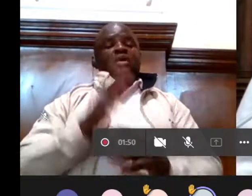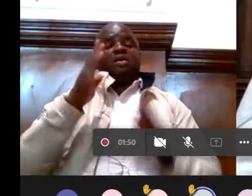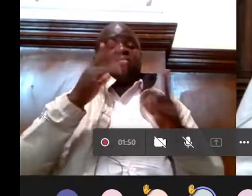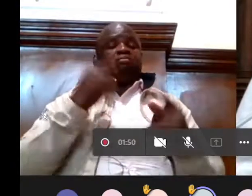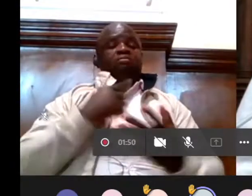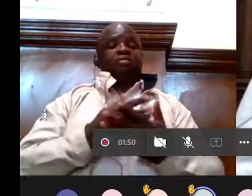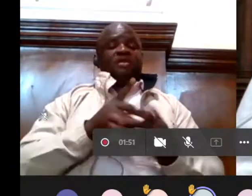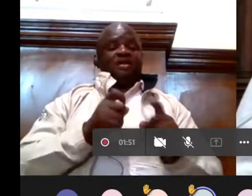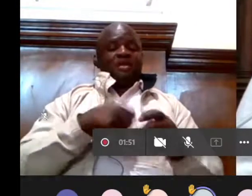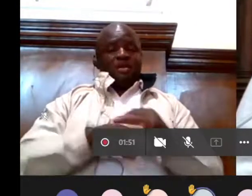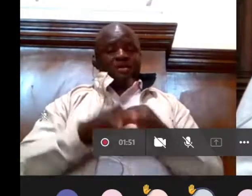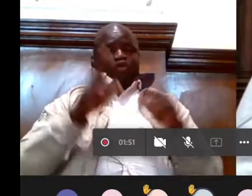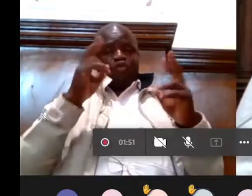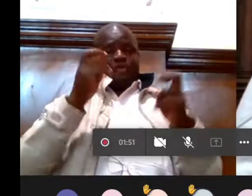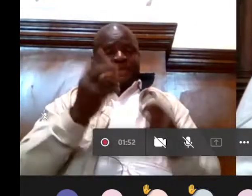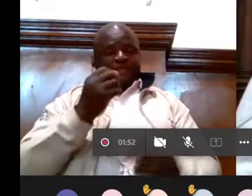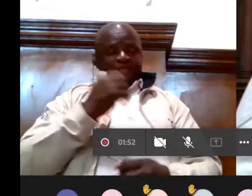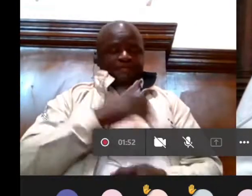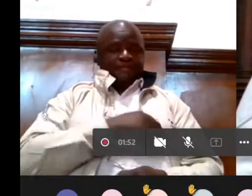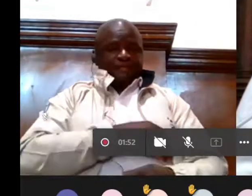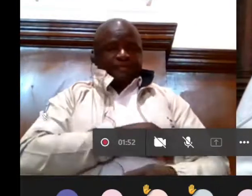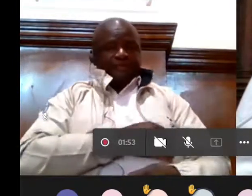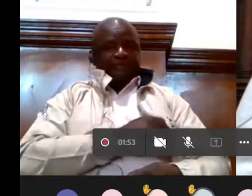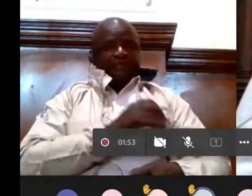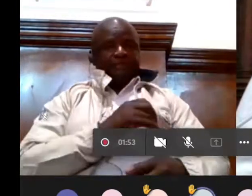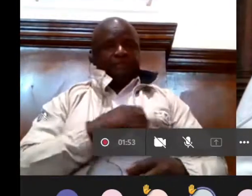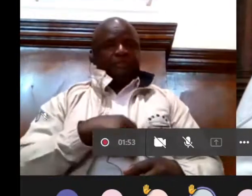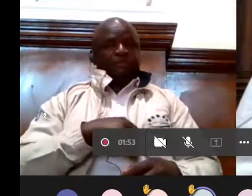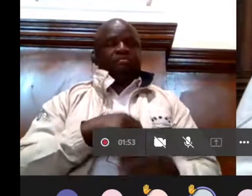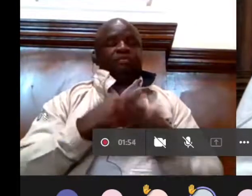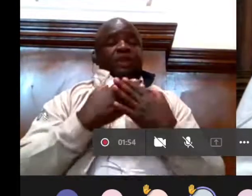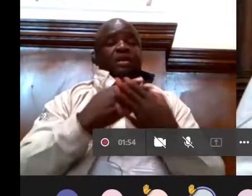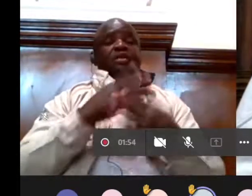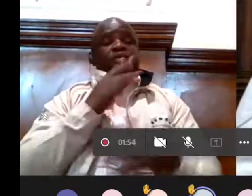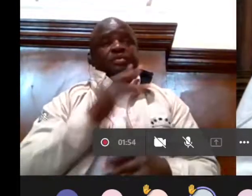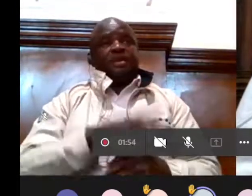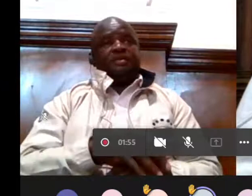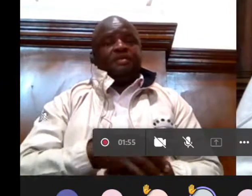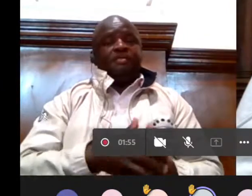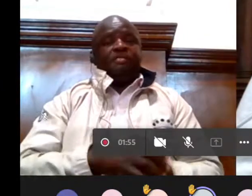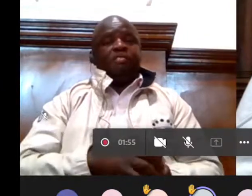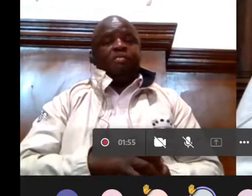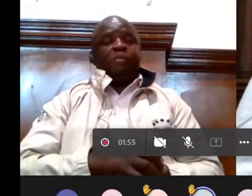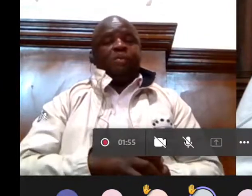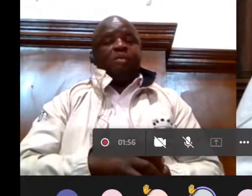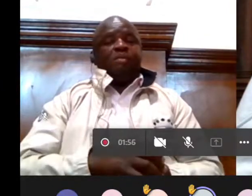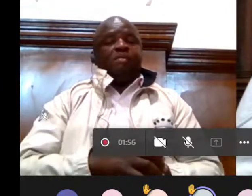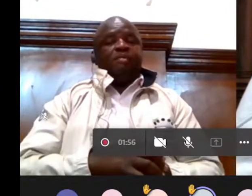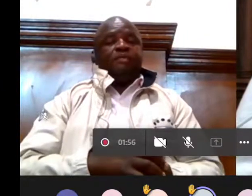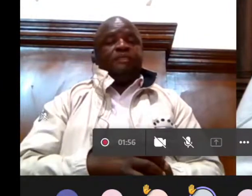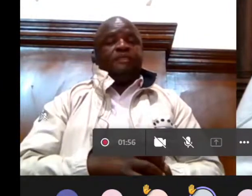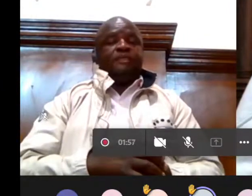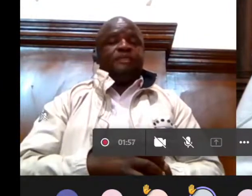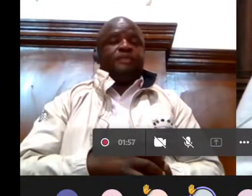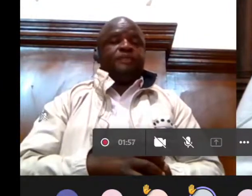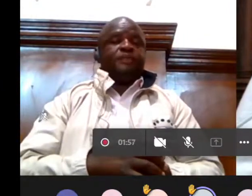on this matter. Thank you very much, Honorable Speaker. I just wanted clarity as